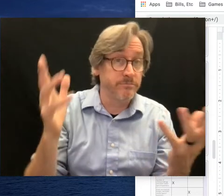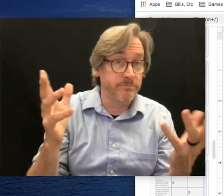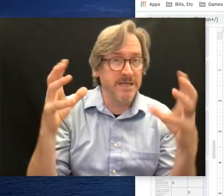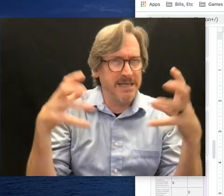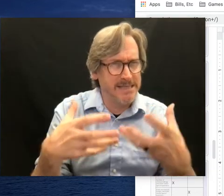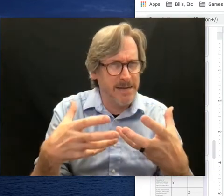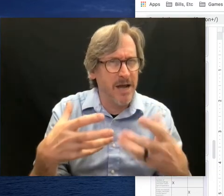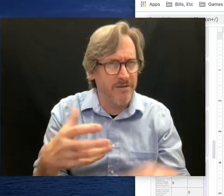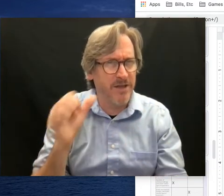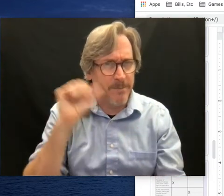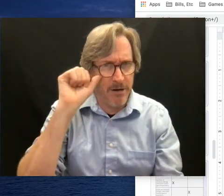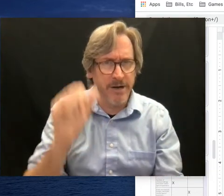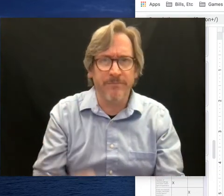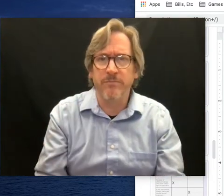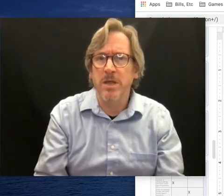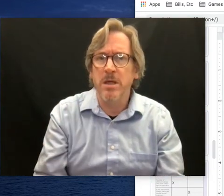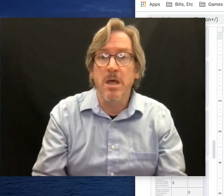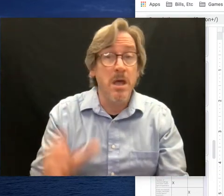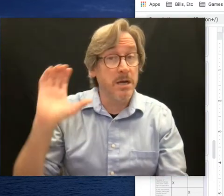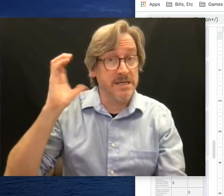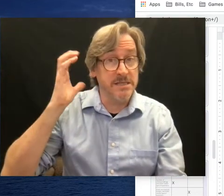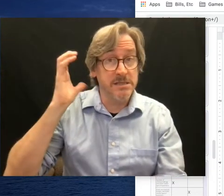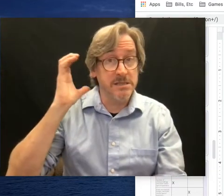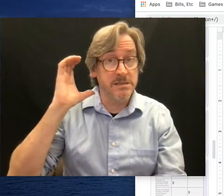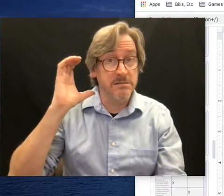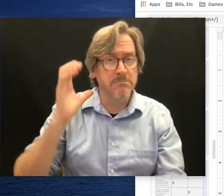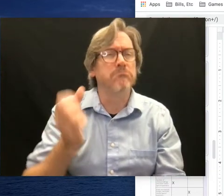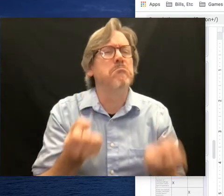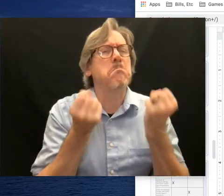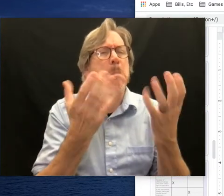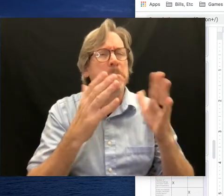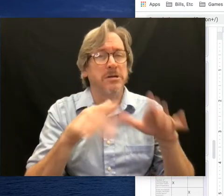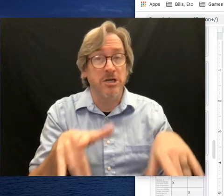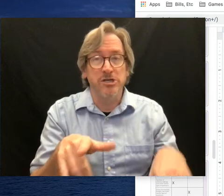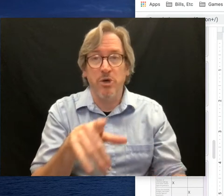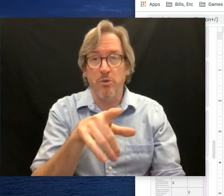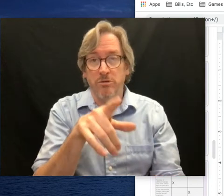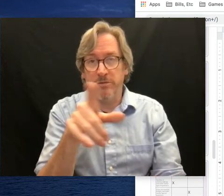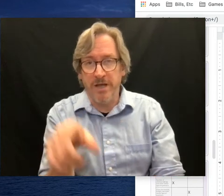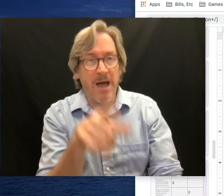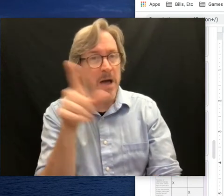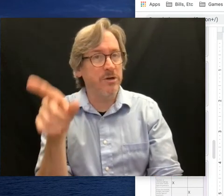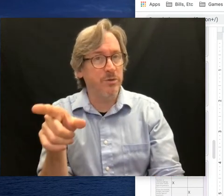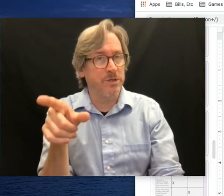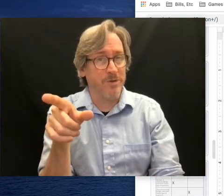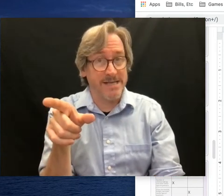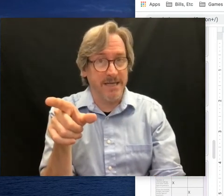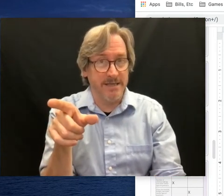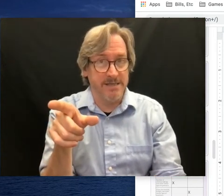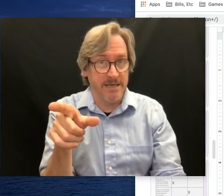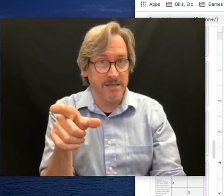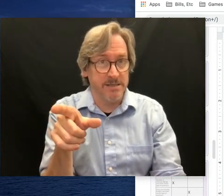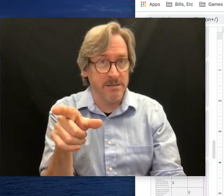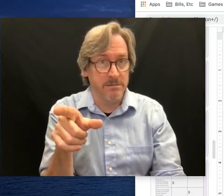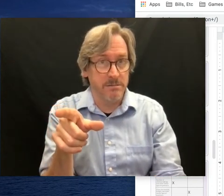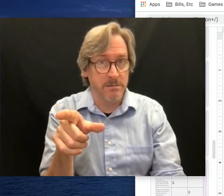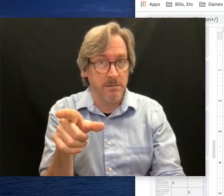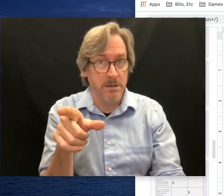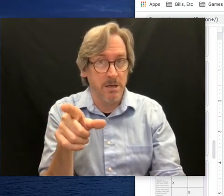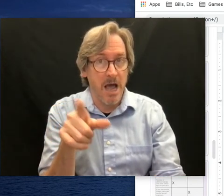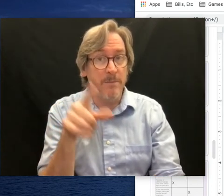uncle, same kind of thing, a pairing. Cousins. So think about how you would translate these